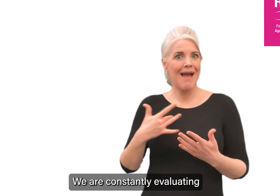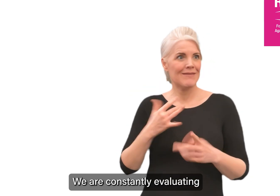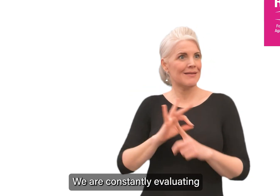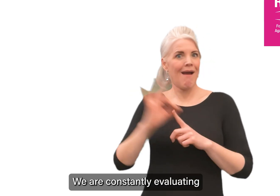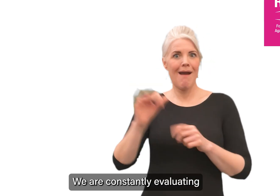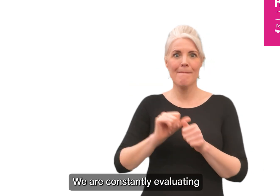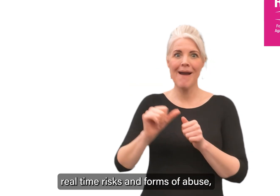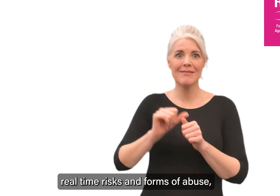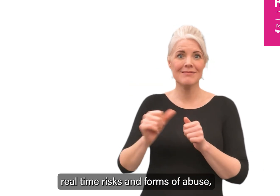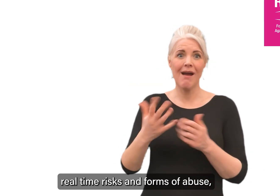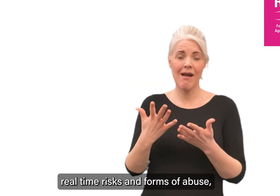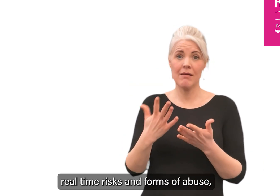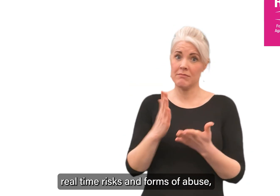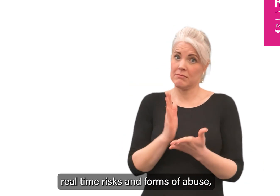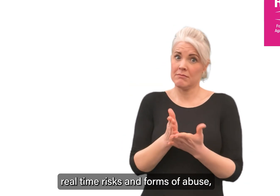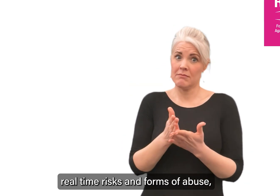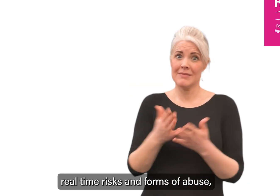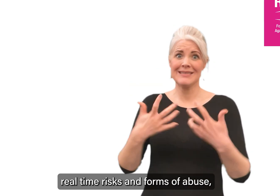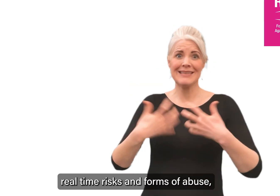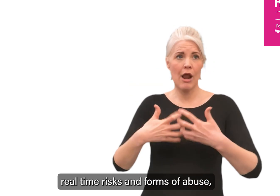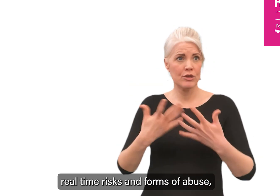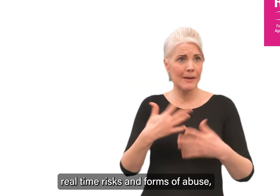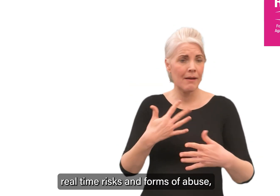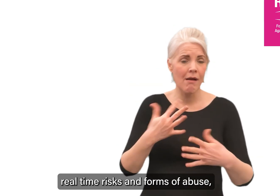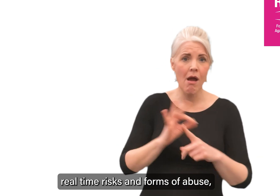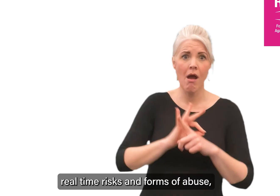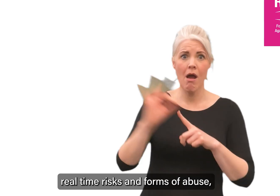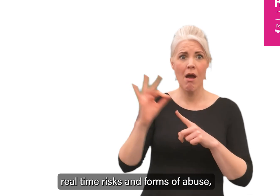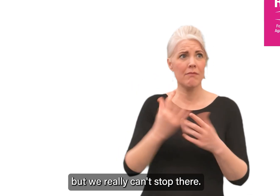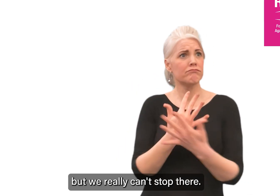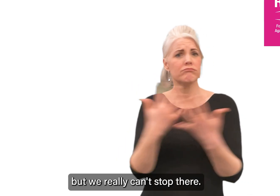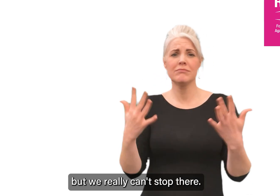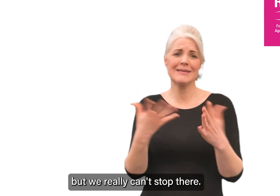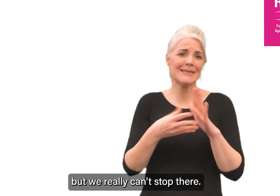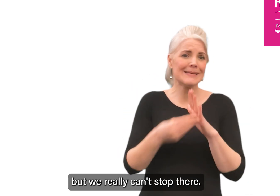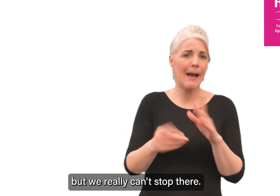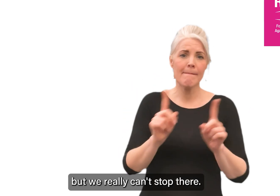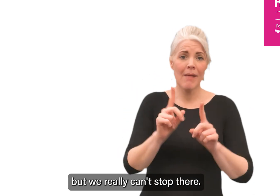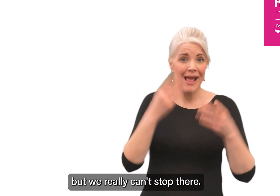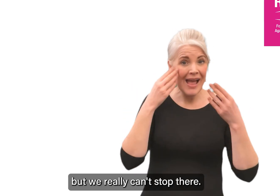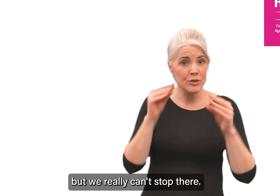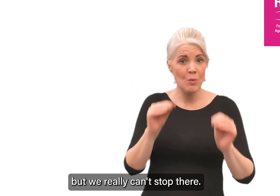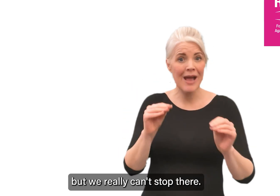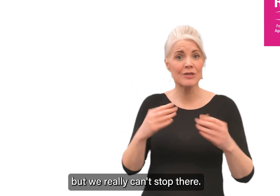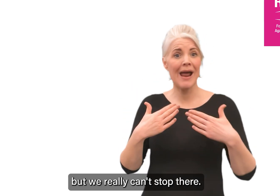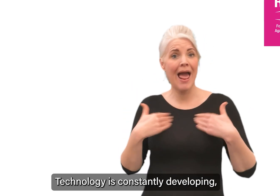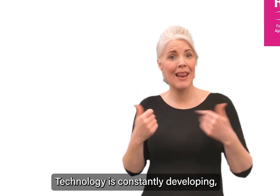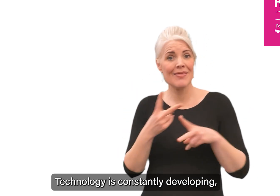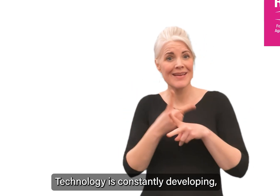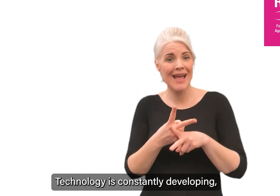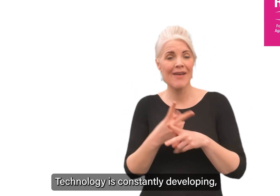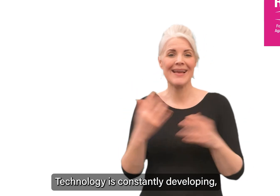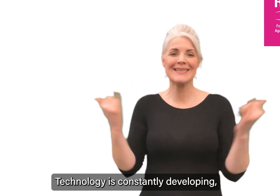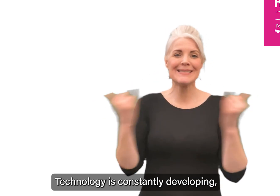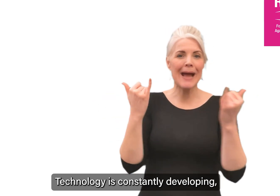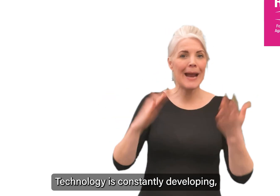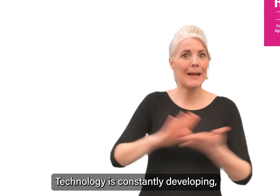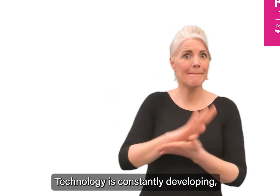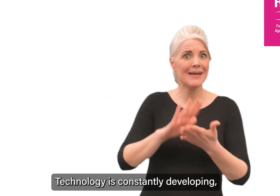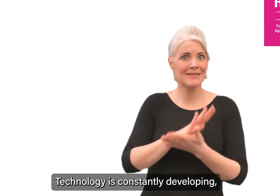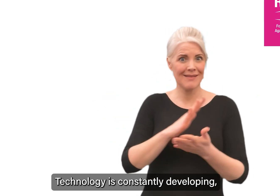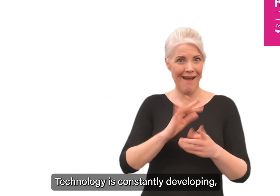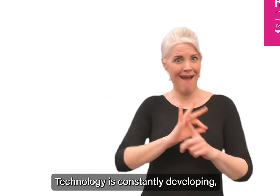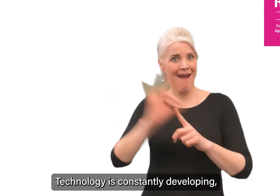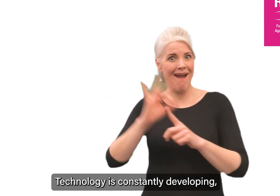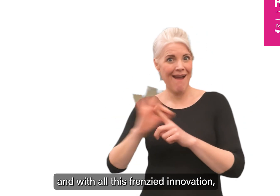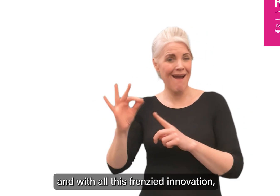constantly evaluating real time risks and forms of abuse, but we really can't stop there. Technology is